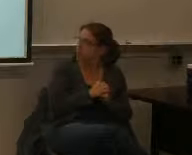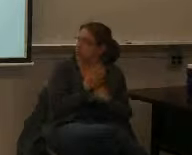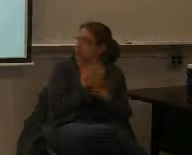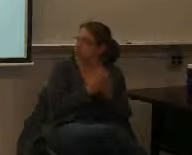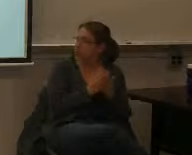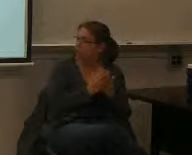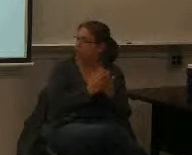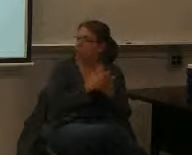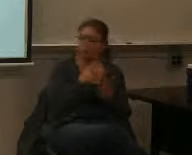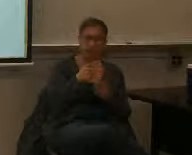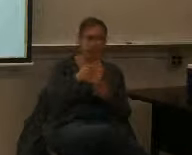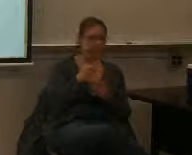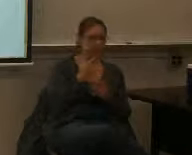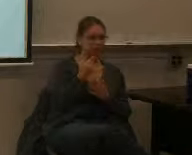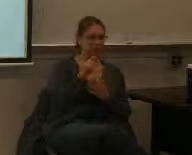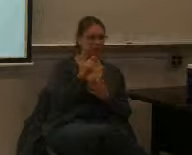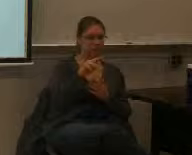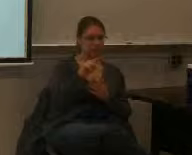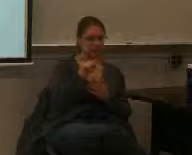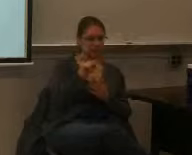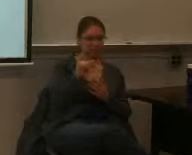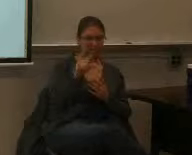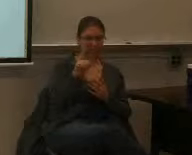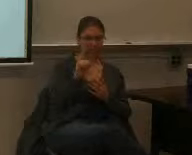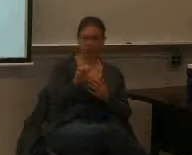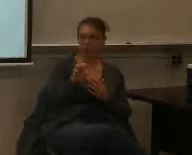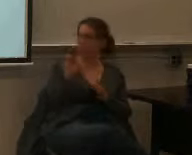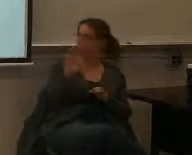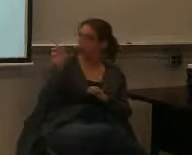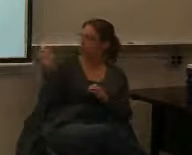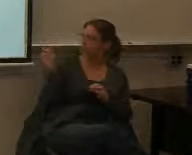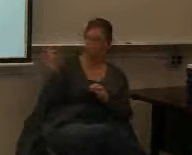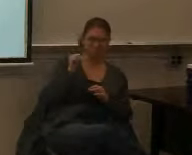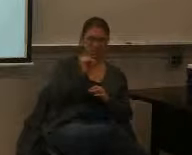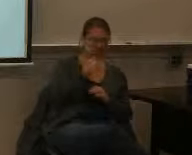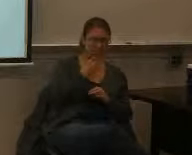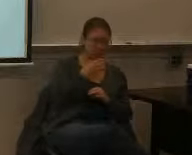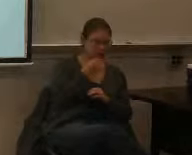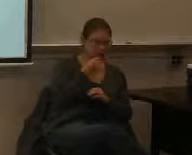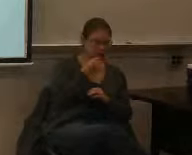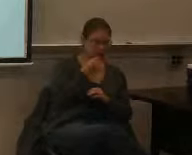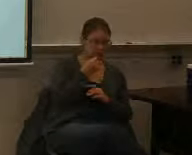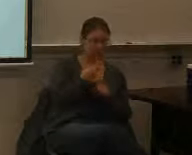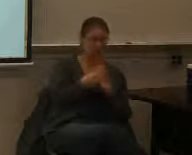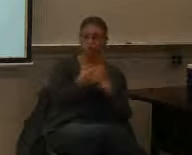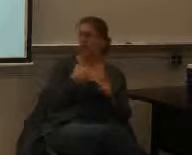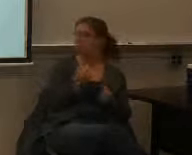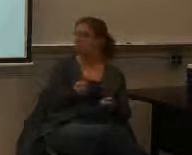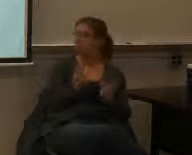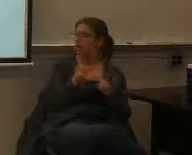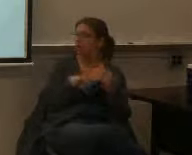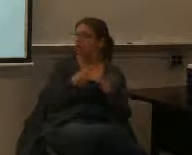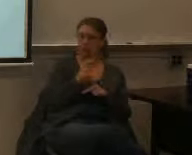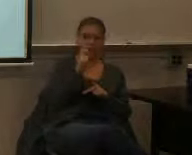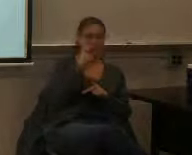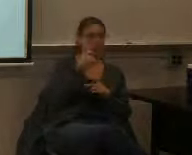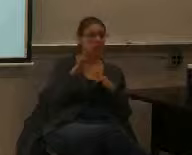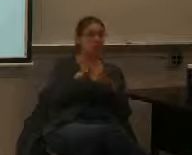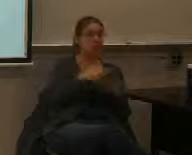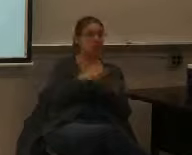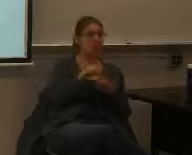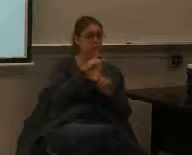Some of the filamentous algae are probably go this route. And then there's all kinds of cool